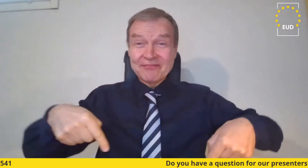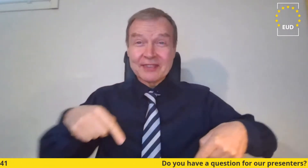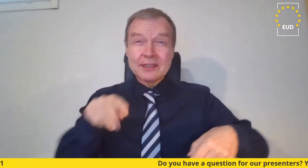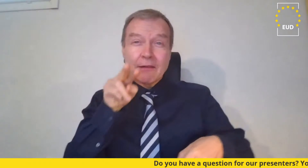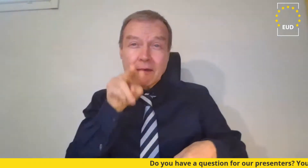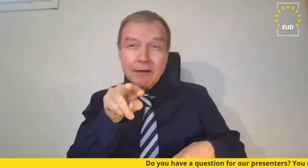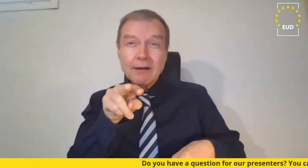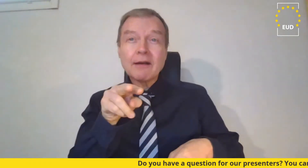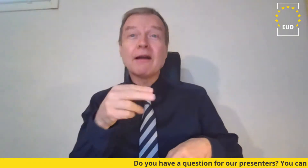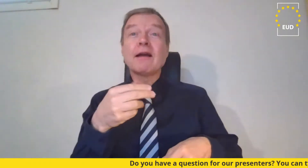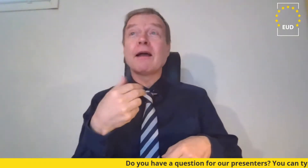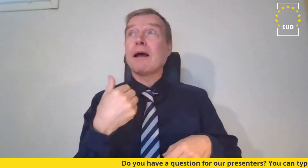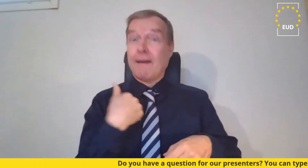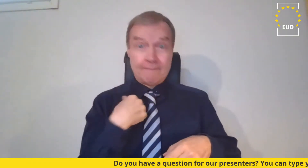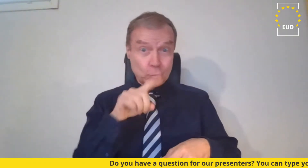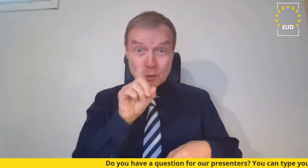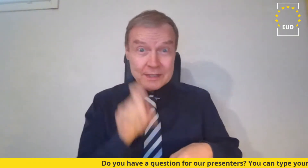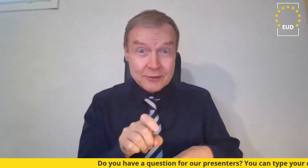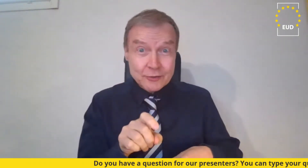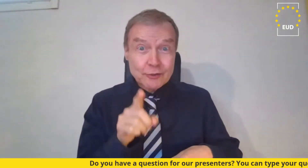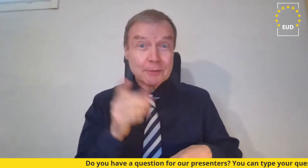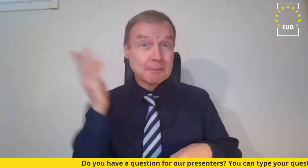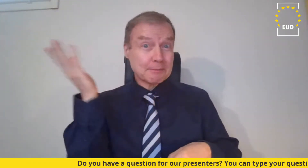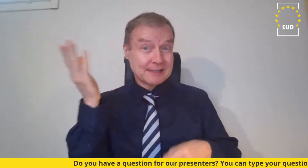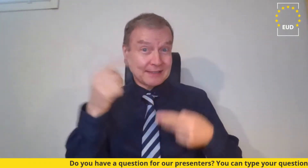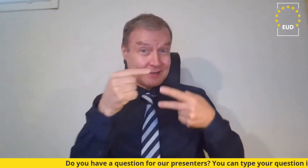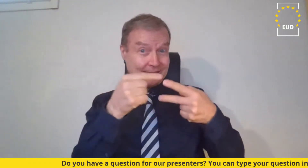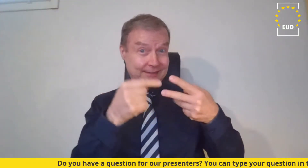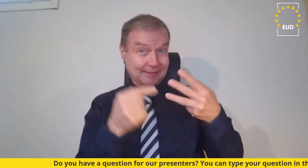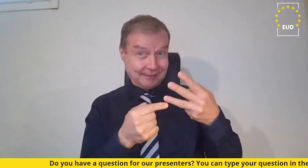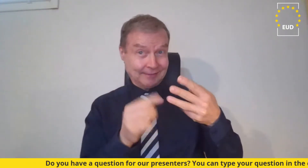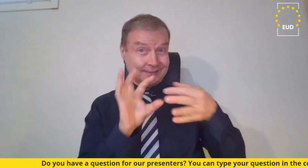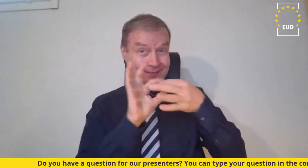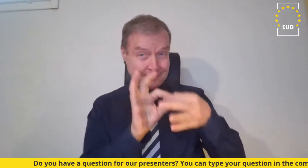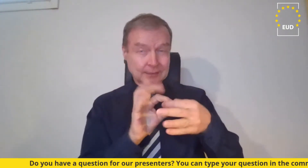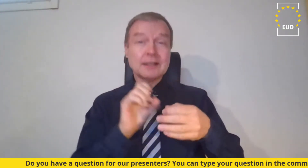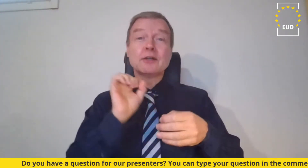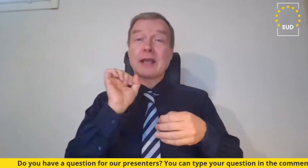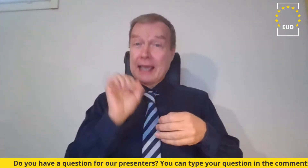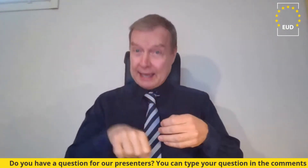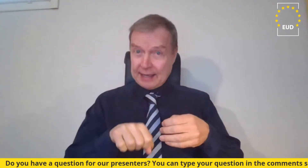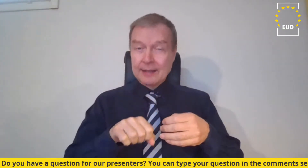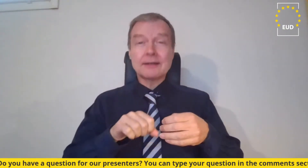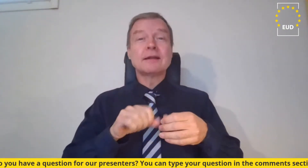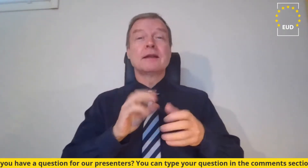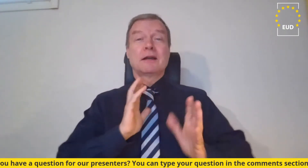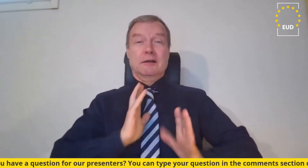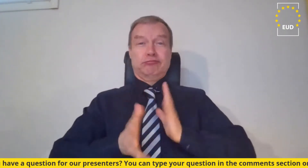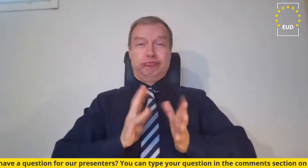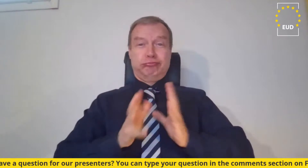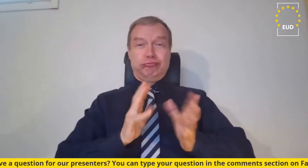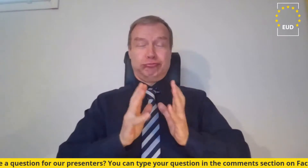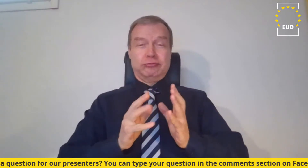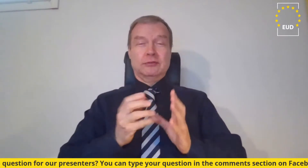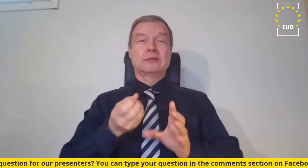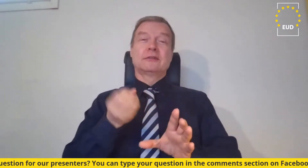At the bottom of your screen, you can see our WhatsApp number. If you have a question for any of the three speakers, you